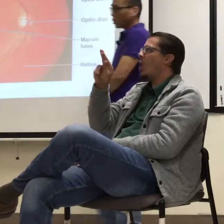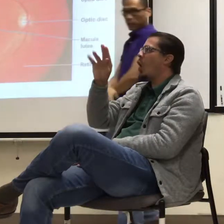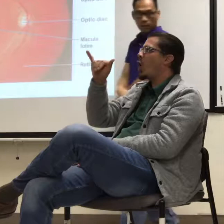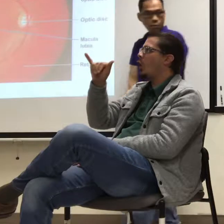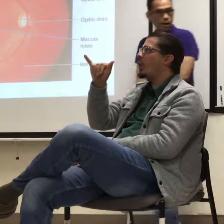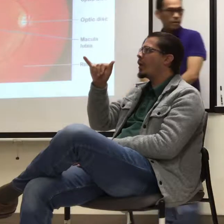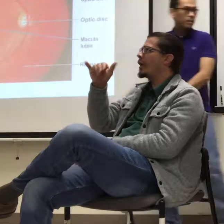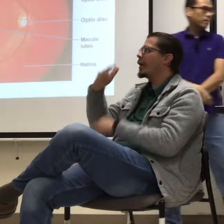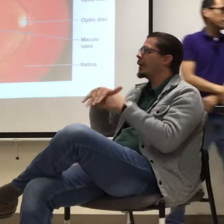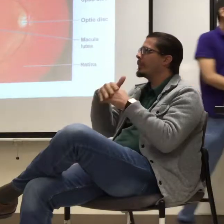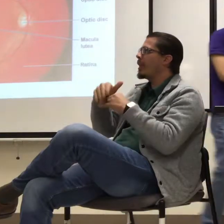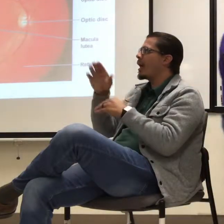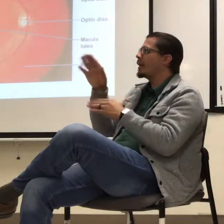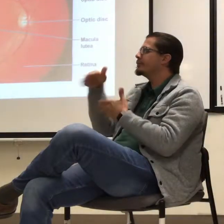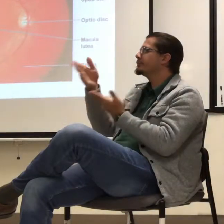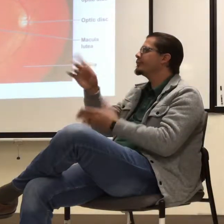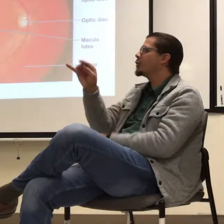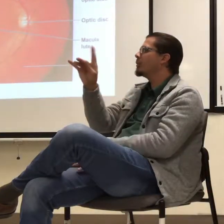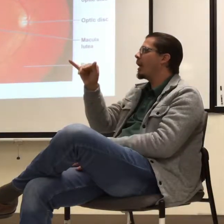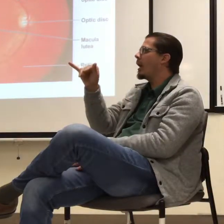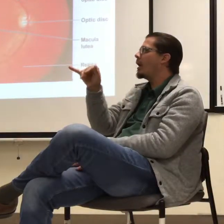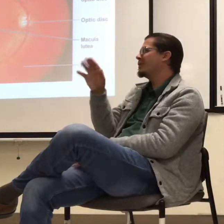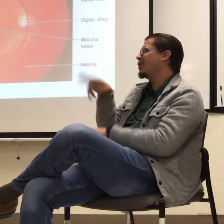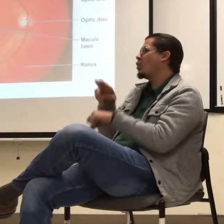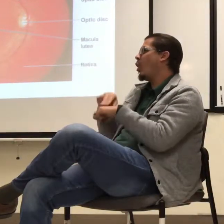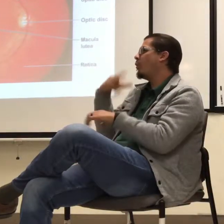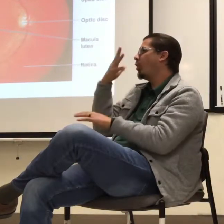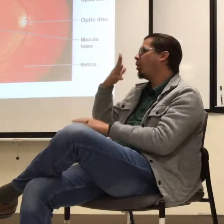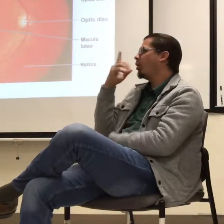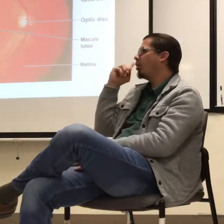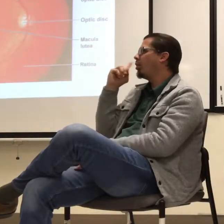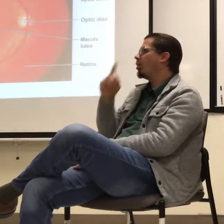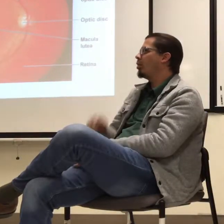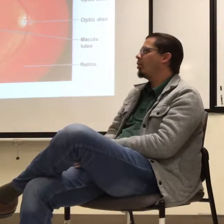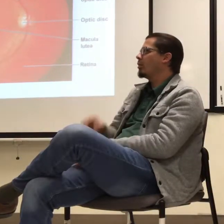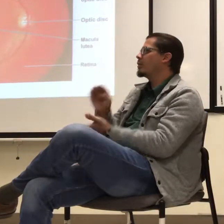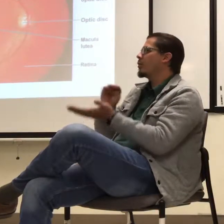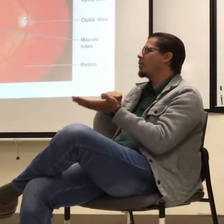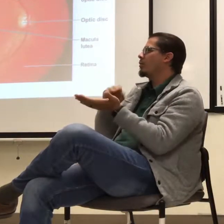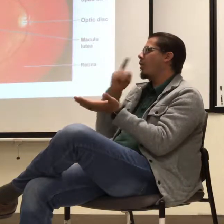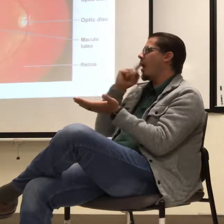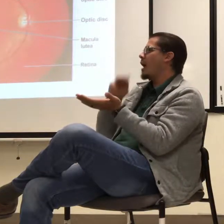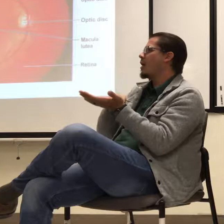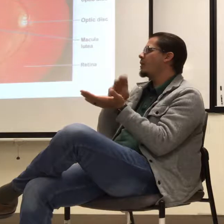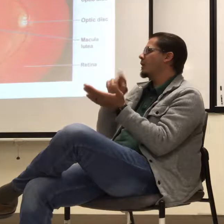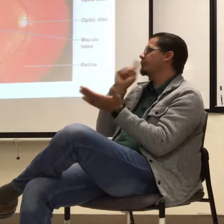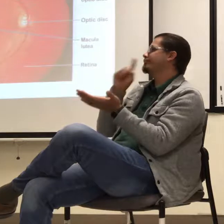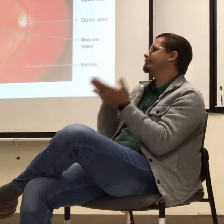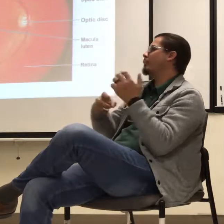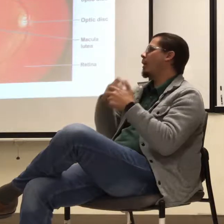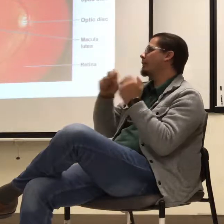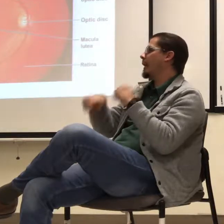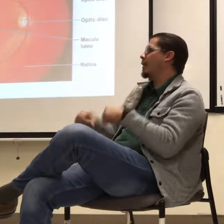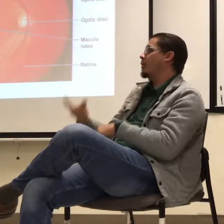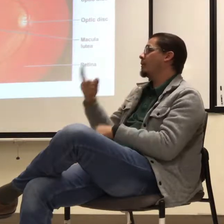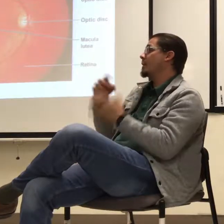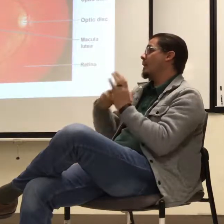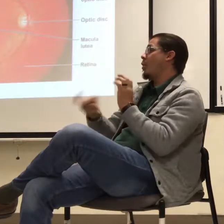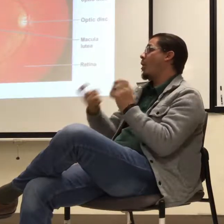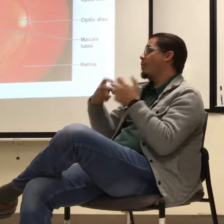is a normal looking one. Your eye doctor can tell if there's problems. For example, one problem that could